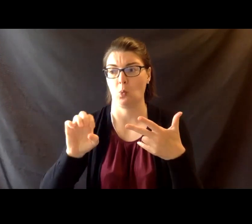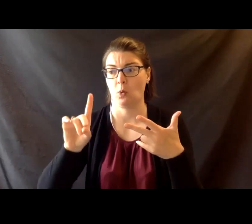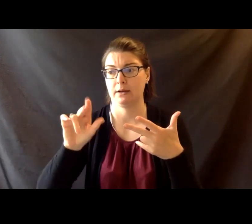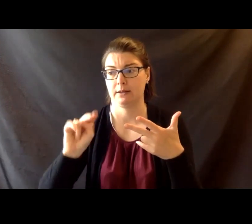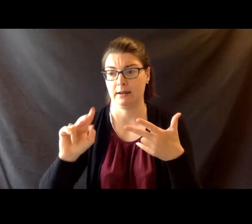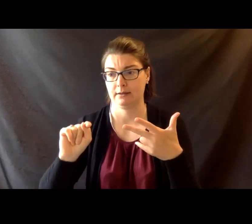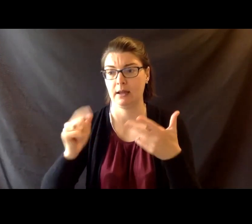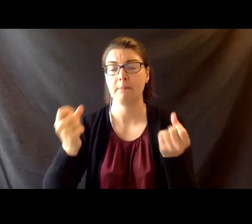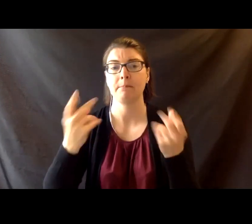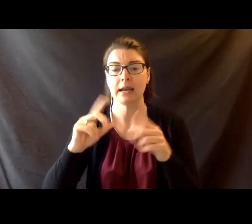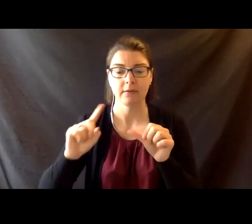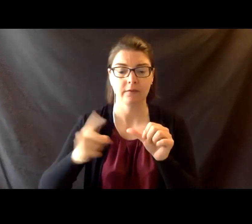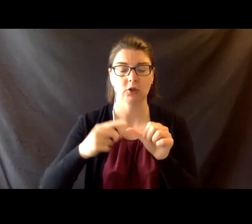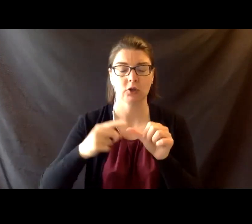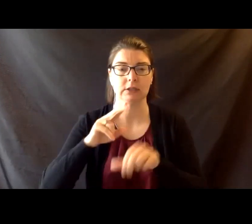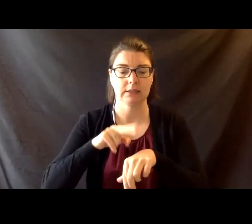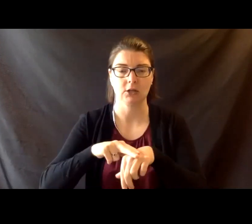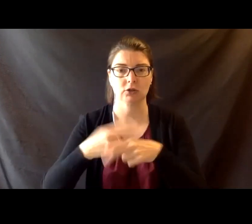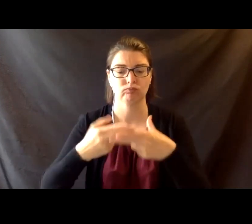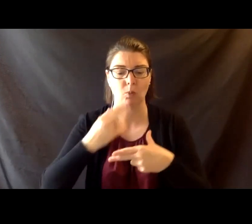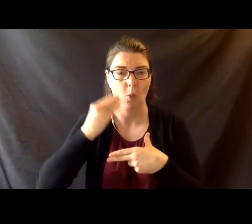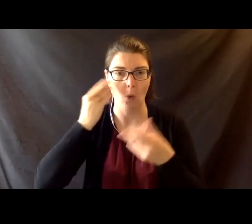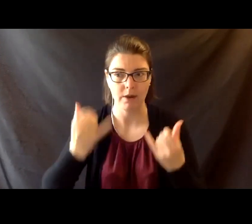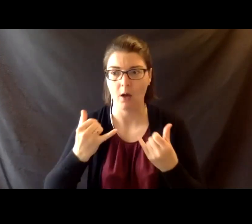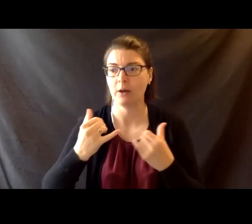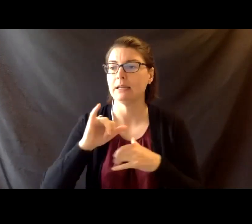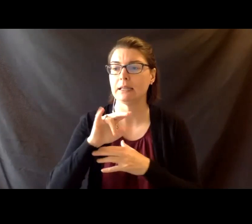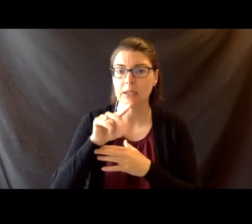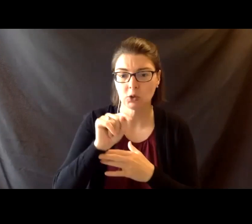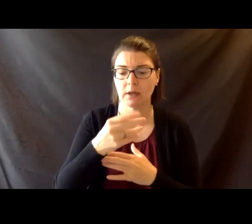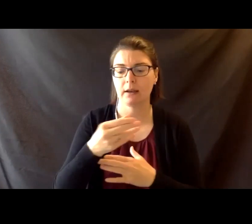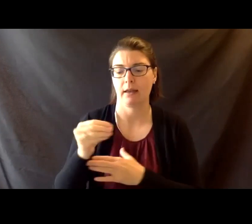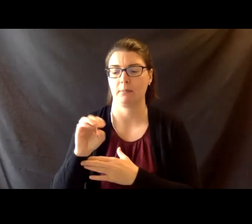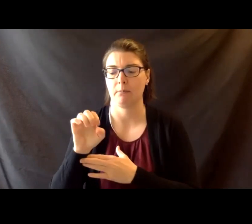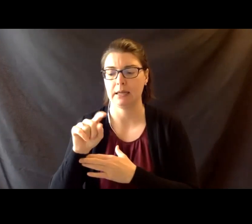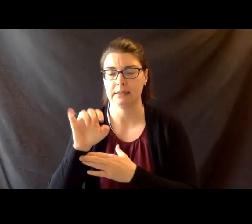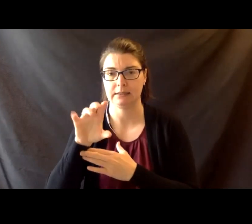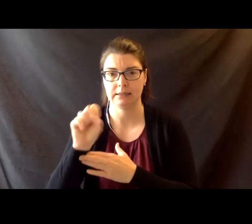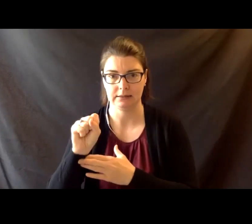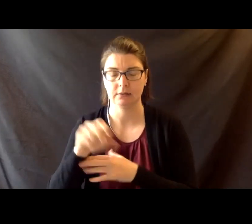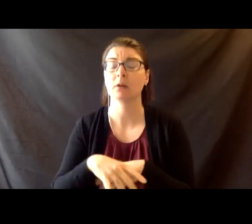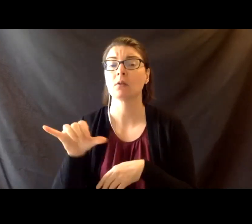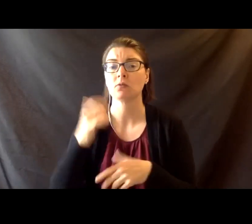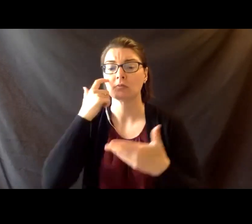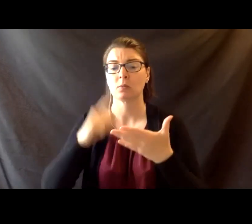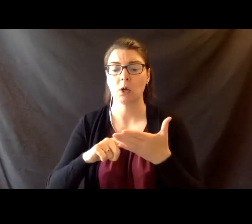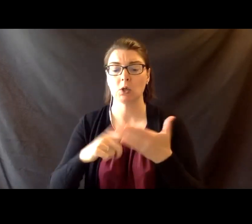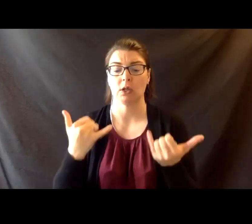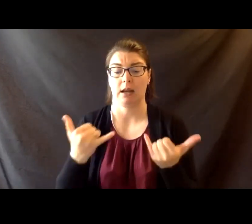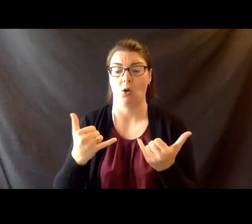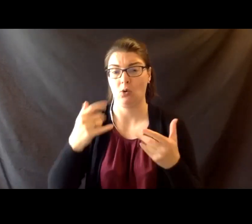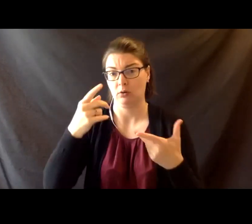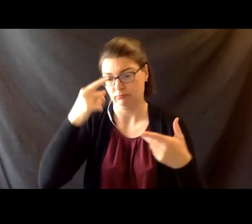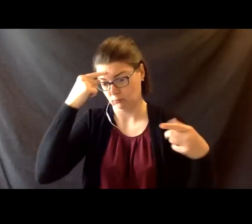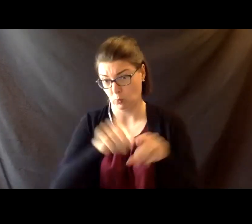Nations, Inuit, and Métis communities. We acknowledge the current treaty holders, the Mississaugas of the Credit First